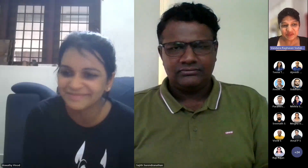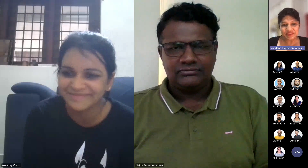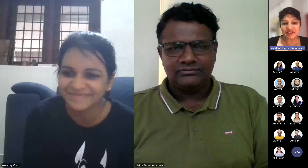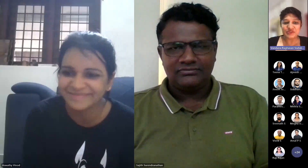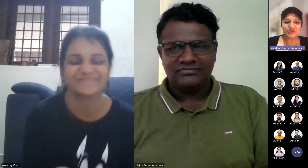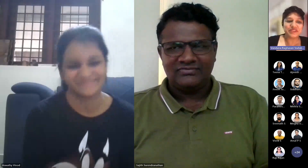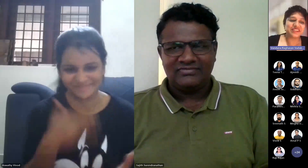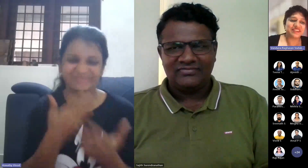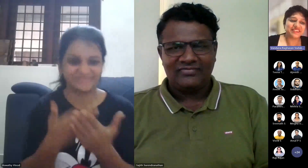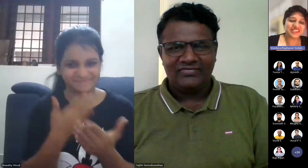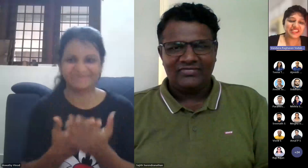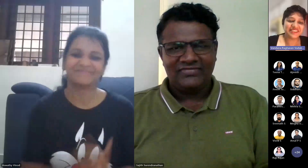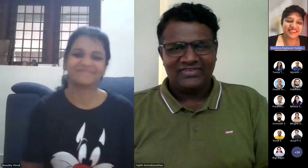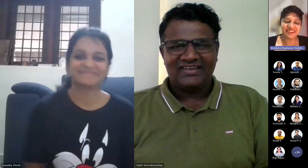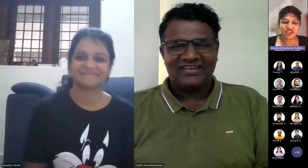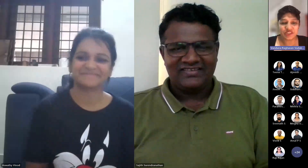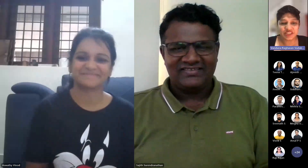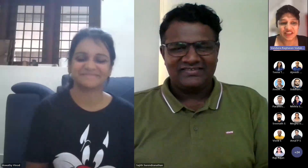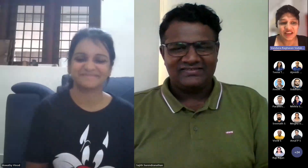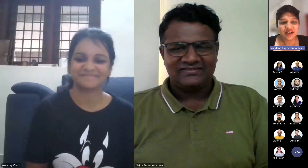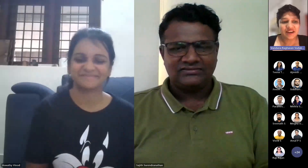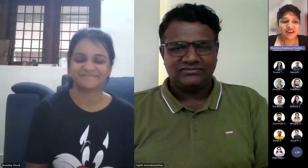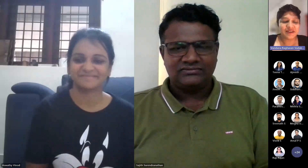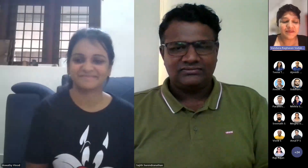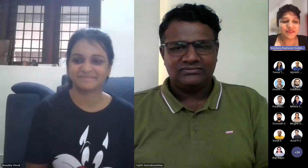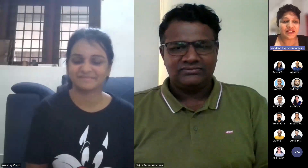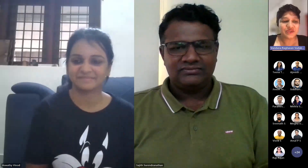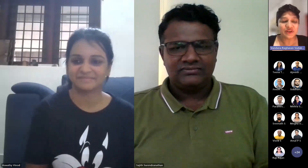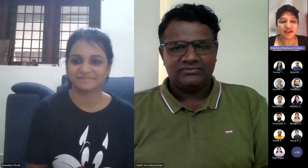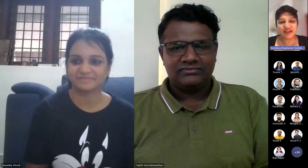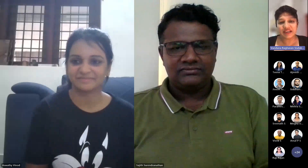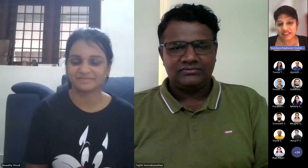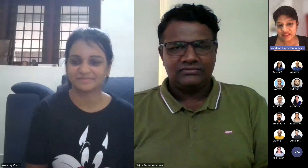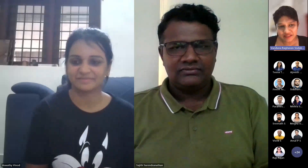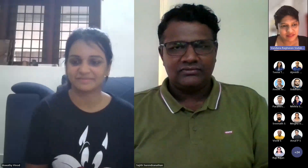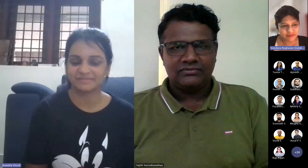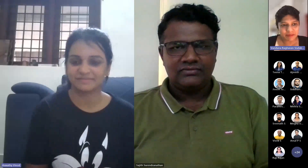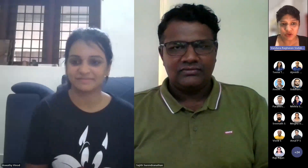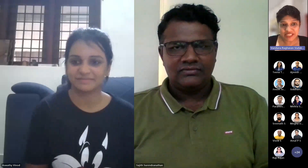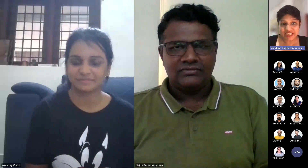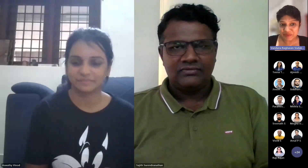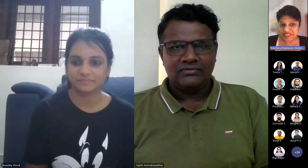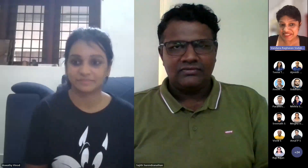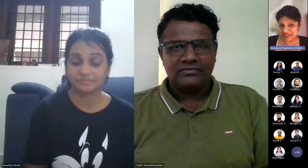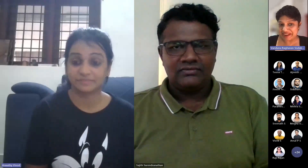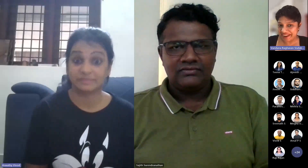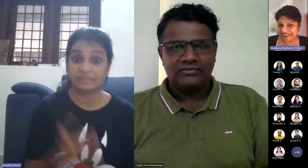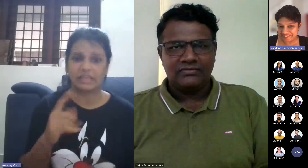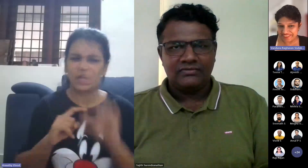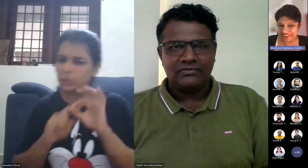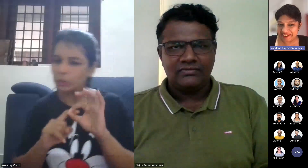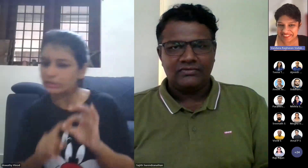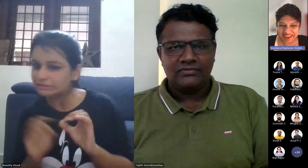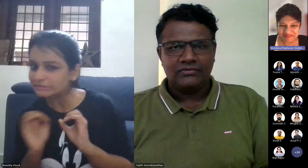Thank you. Thank you so much, Sajith, Aswathy. Um, so I think I'm not seeing any questions. I